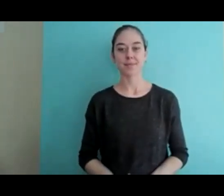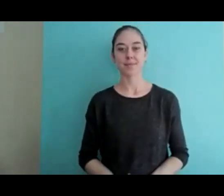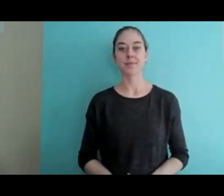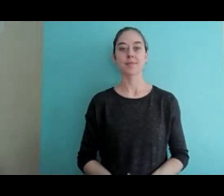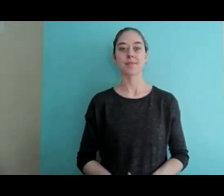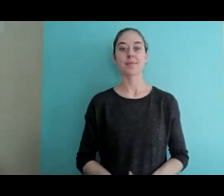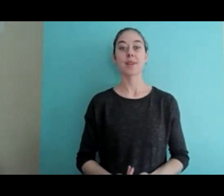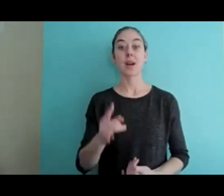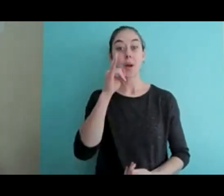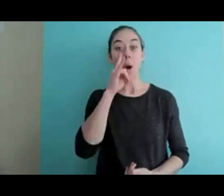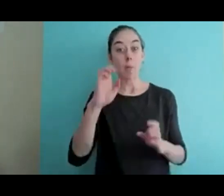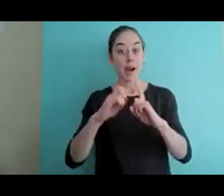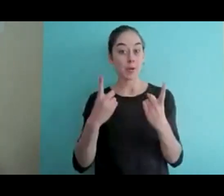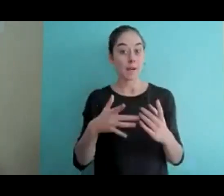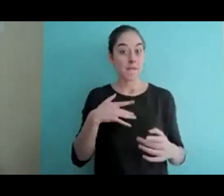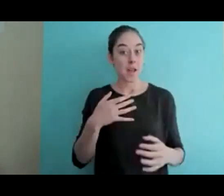Hope everybody's feeling good.